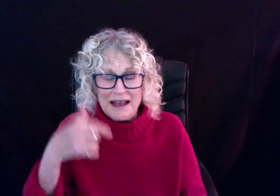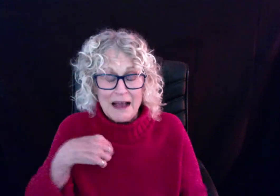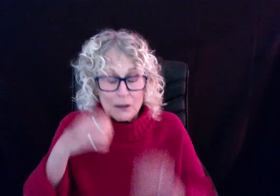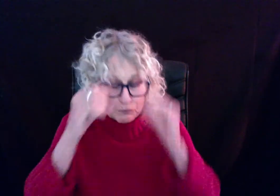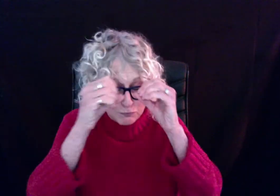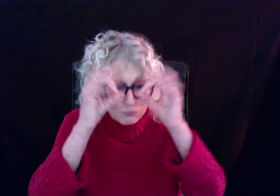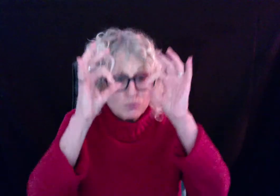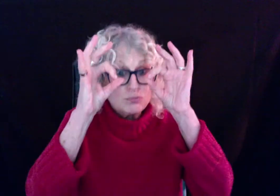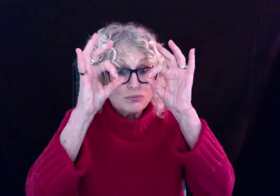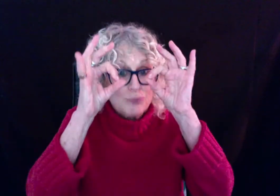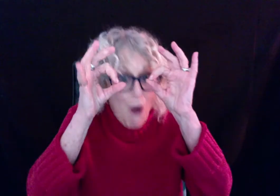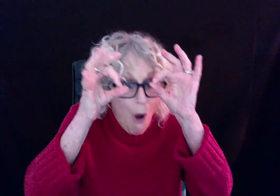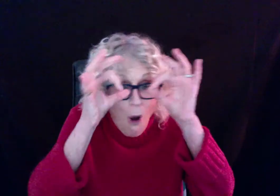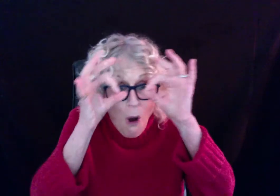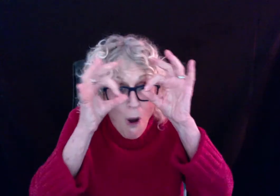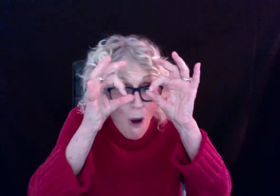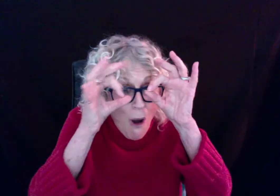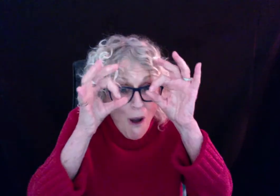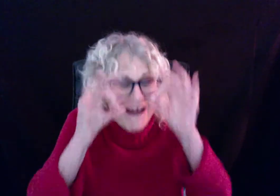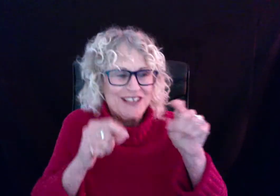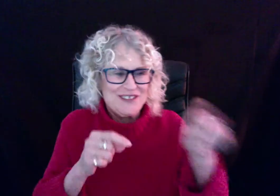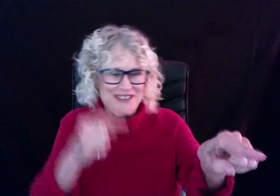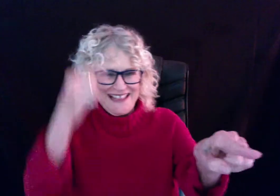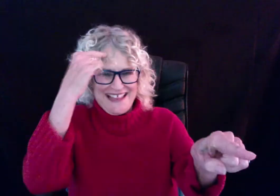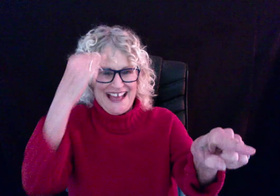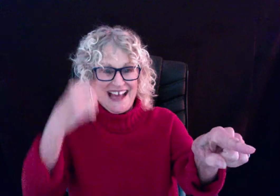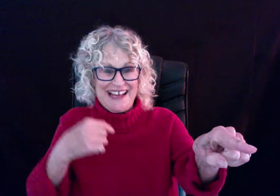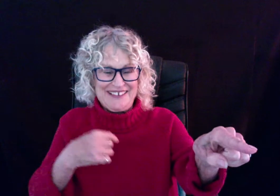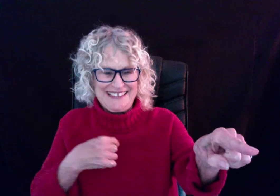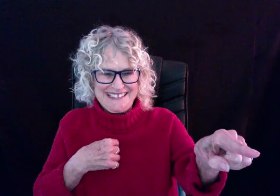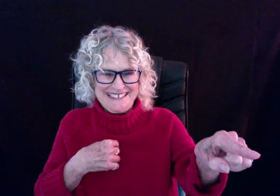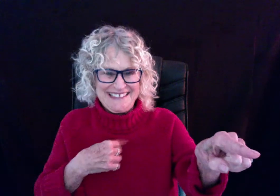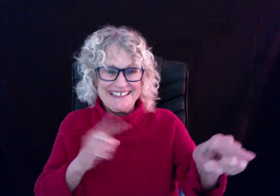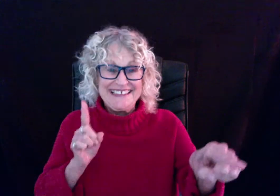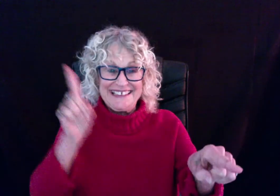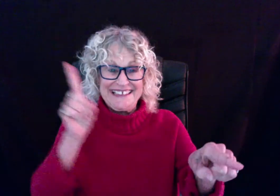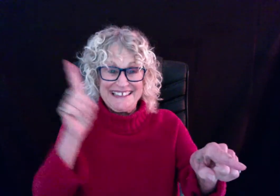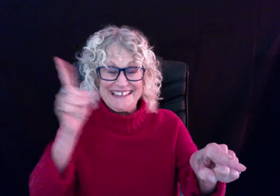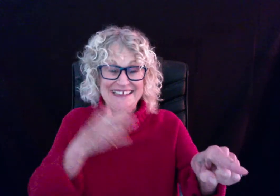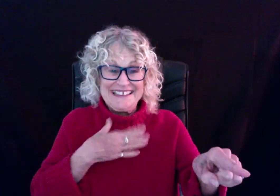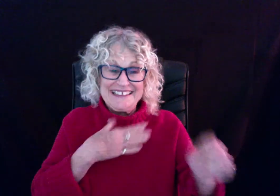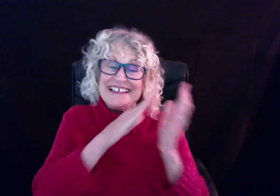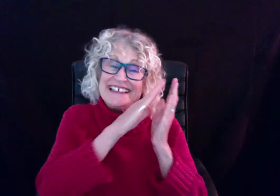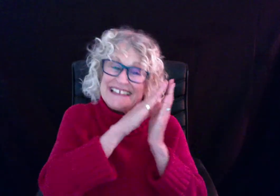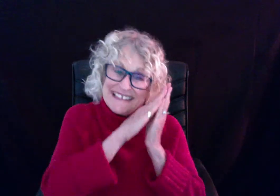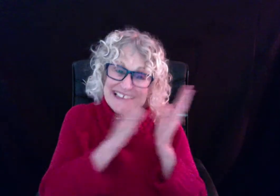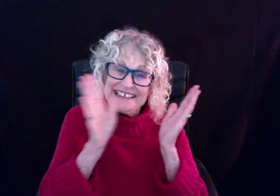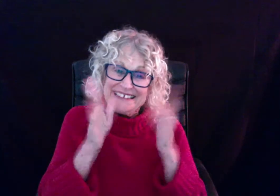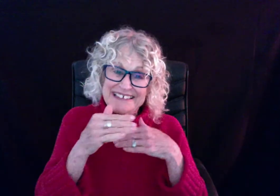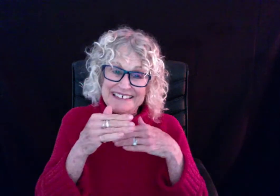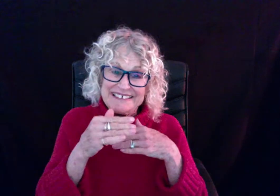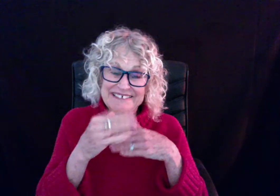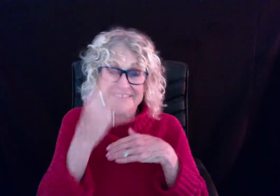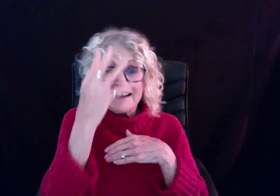peep She thought that I was tucked up In my bedroom fast